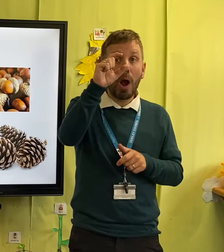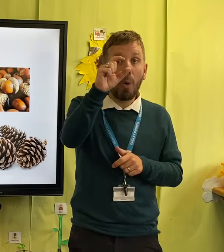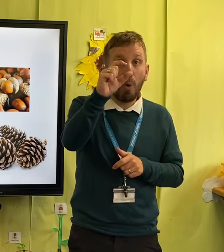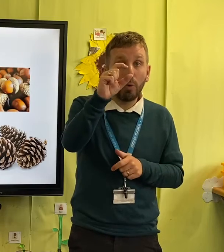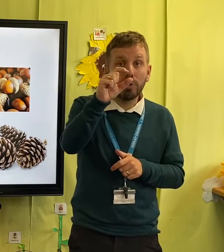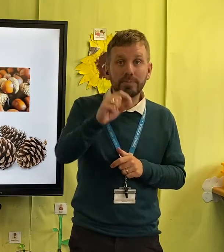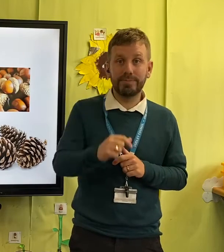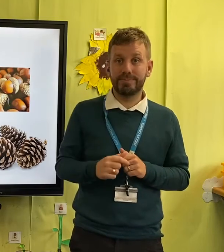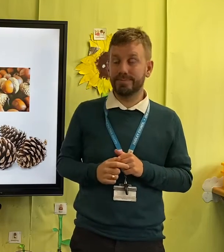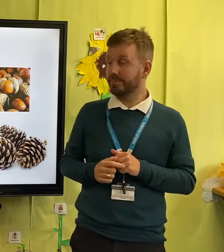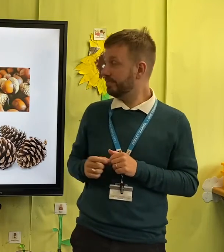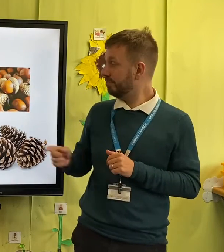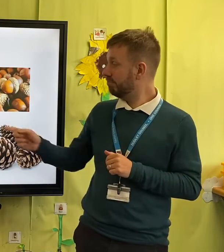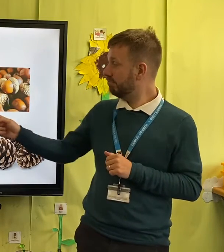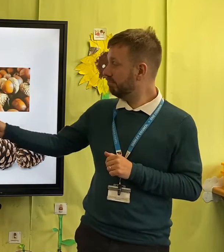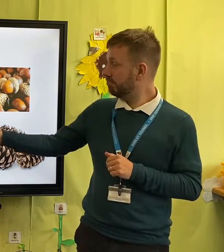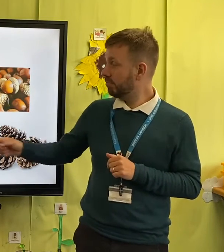We can see acorns.